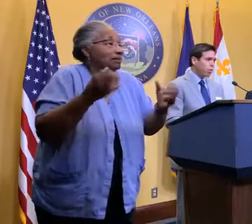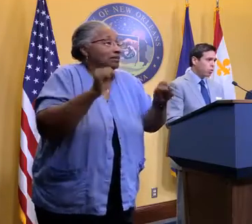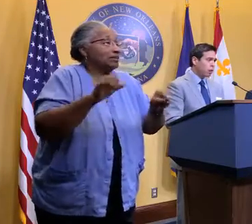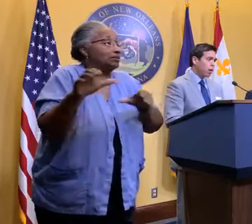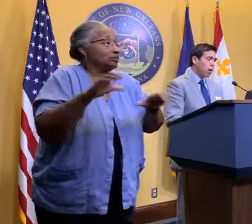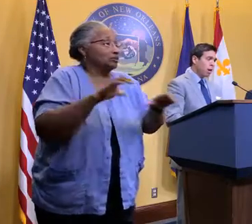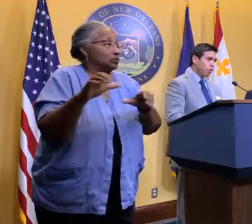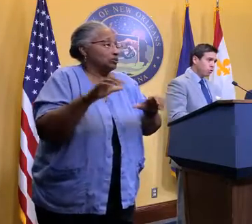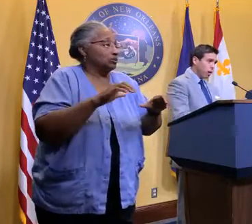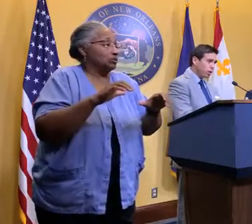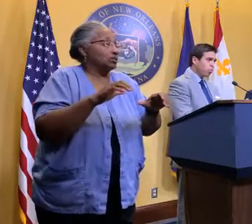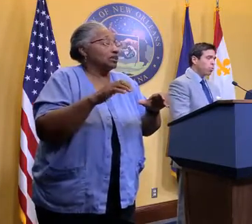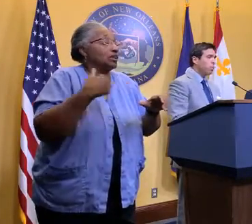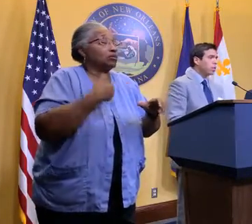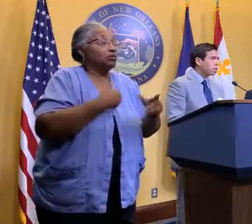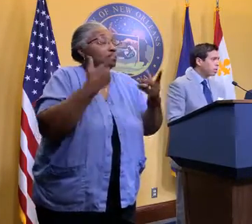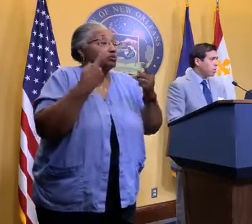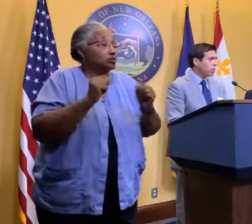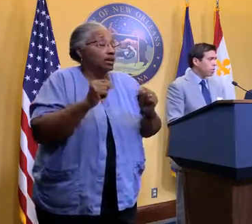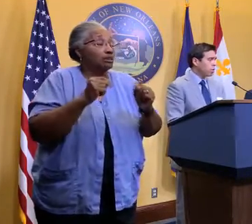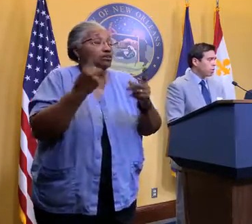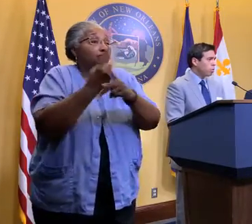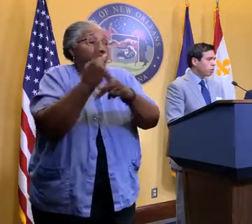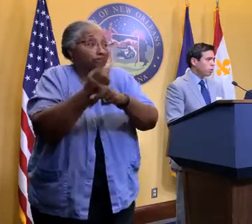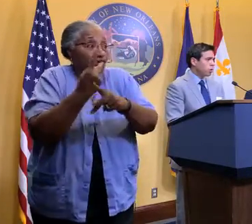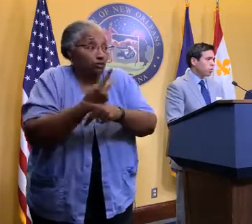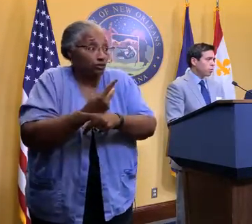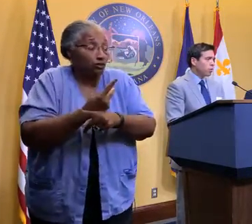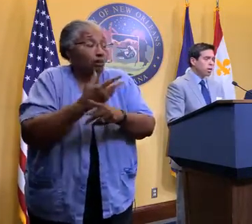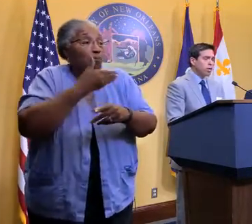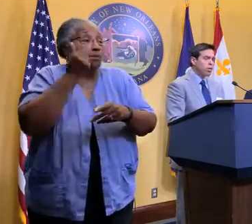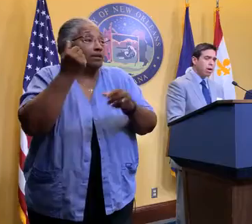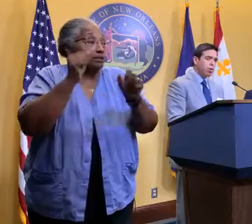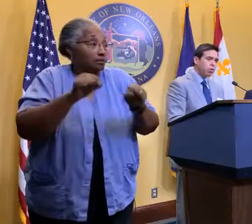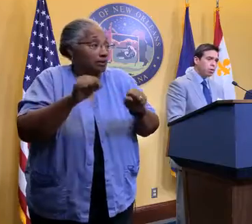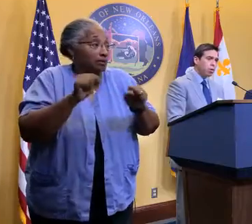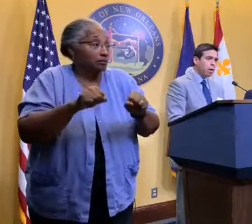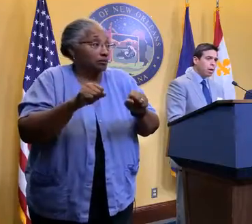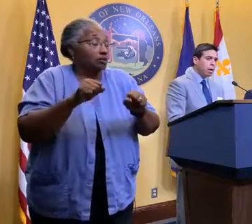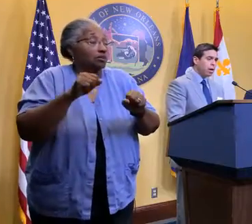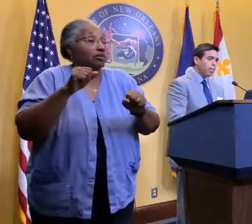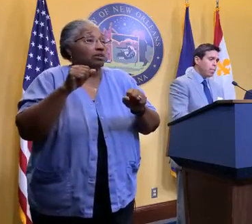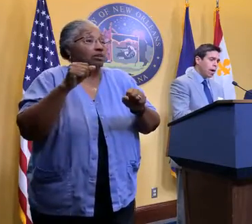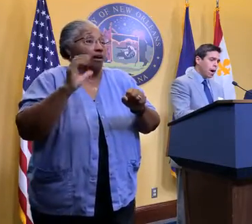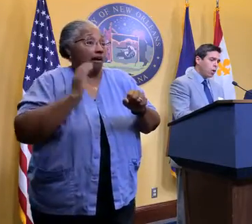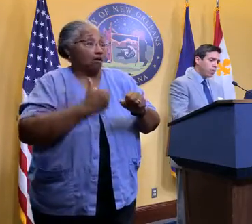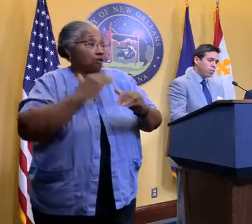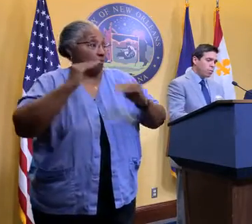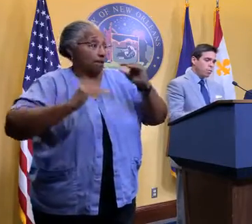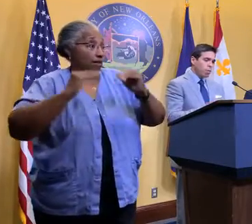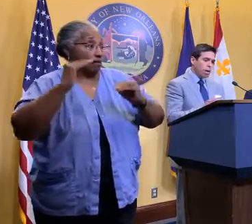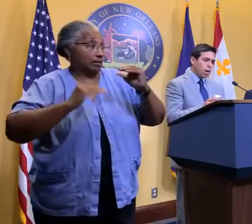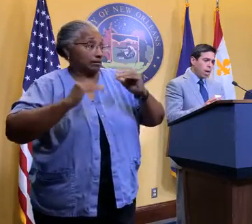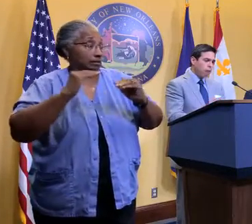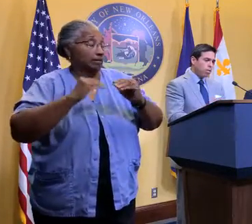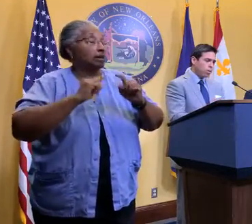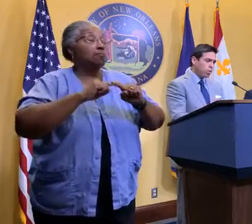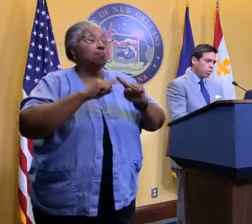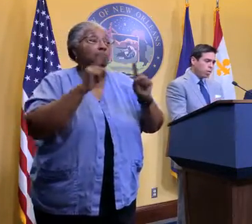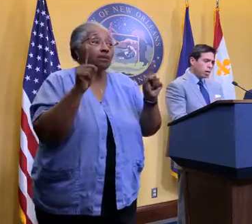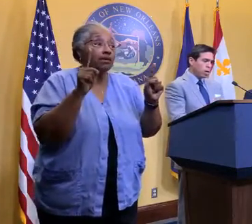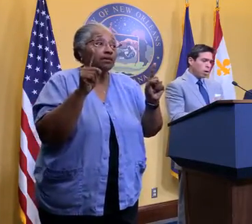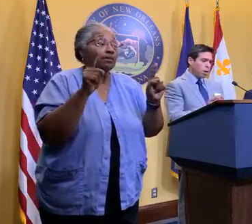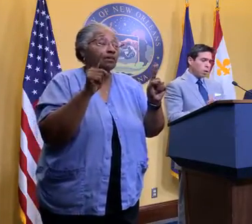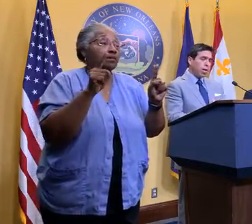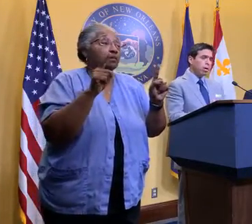side of the balance sheet and tried to predict to our best of our ability on the revenue side of the balance sheet. However, as